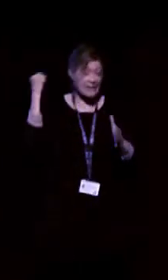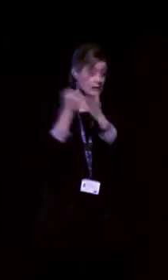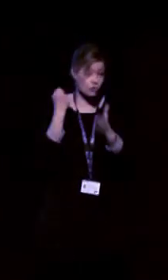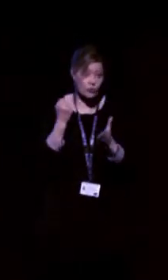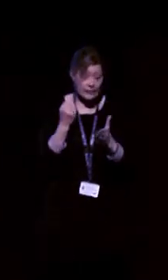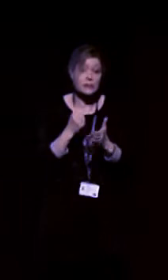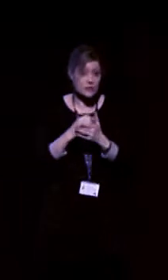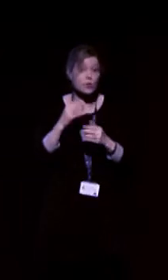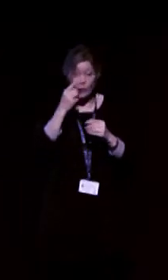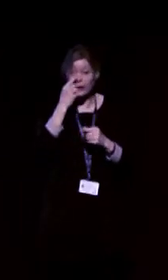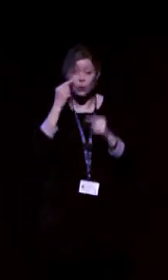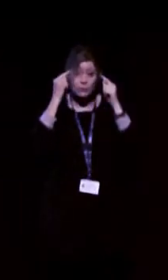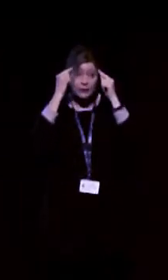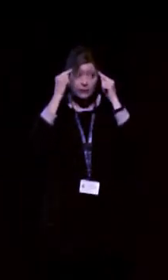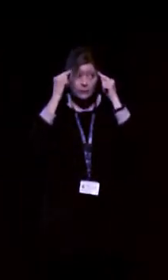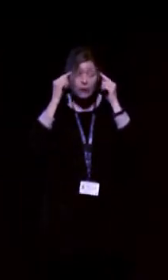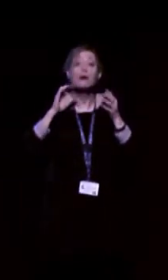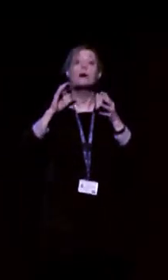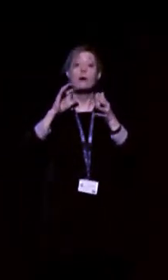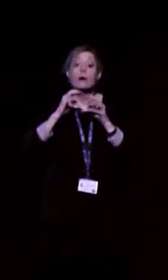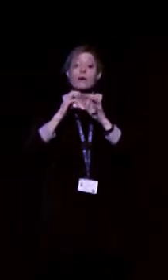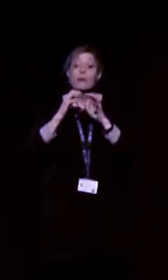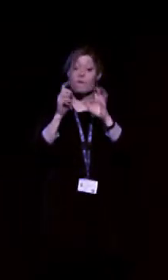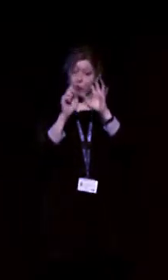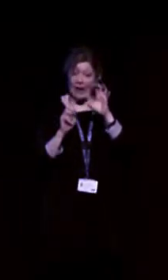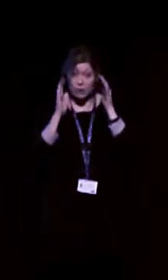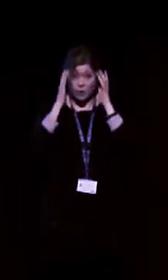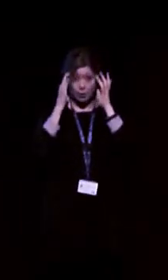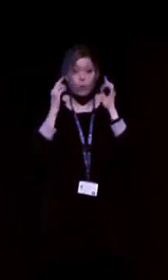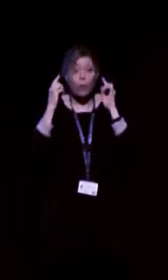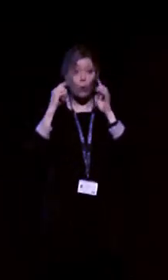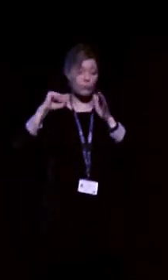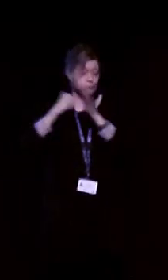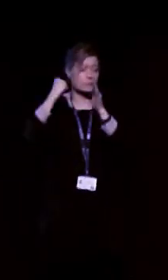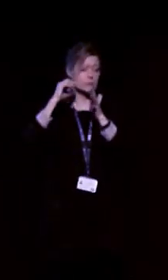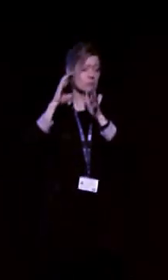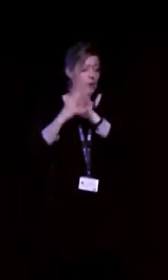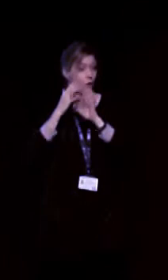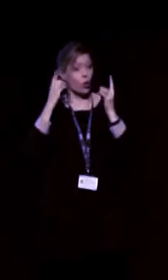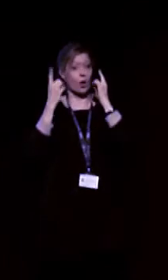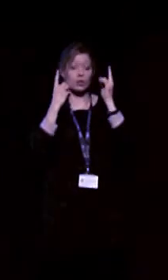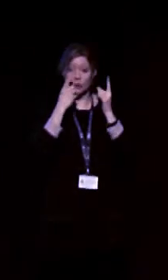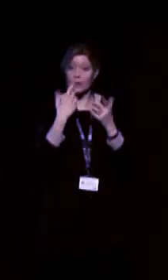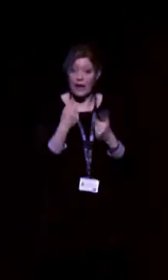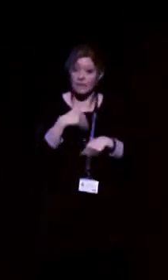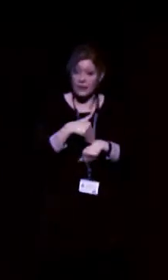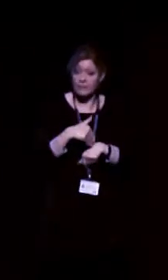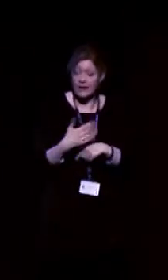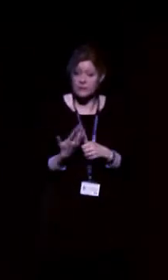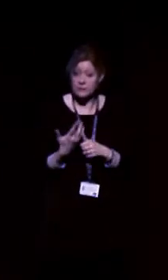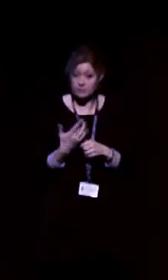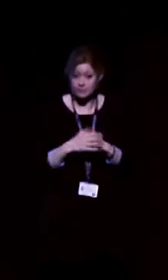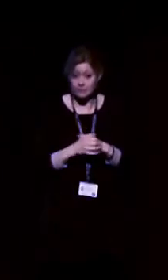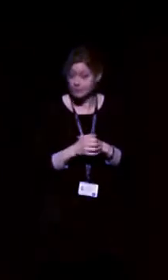fractures, or actually inner ear concussion, can have an effect. And also some conditions of the bone can also affect